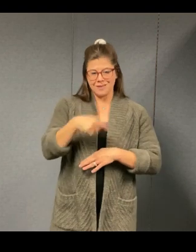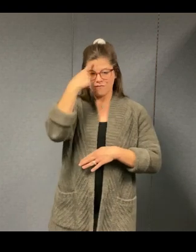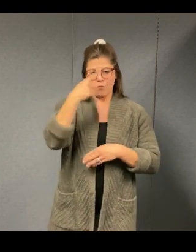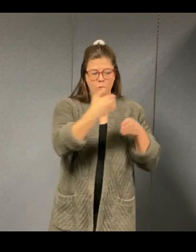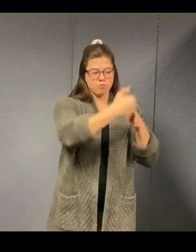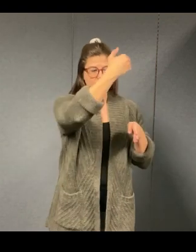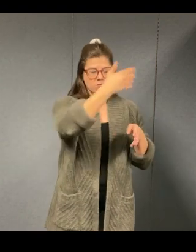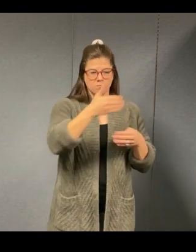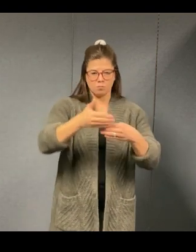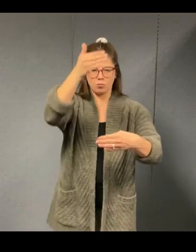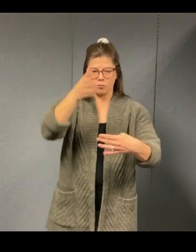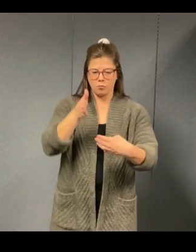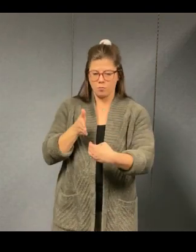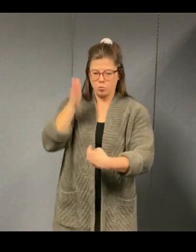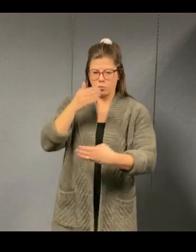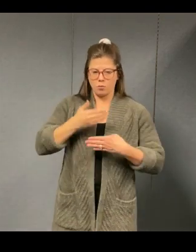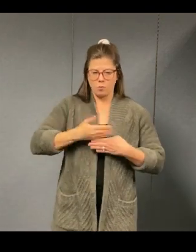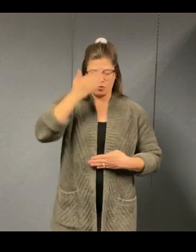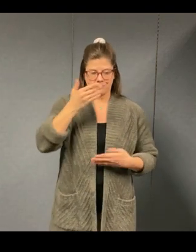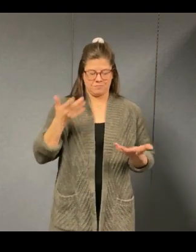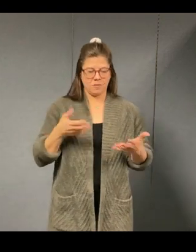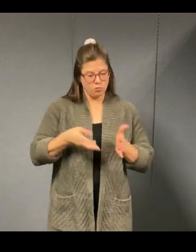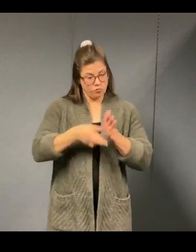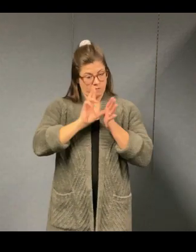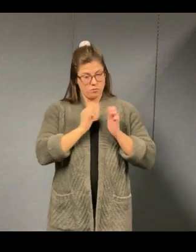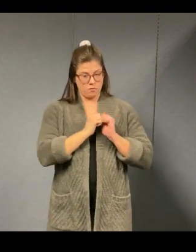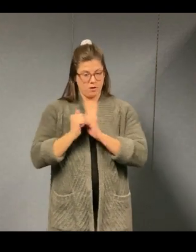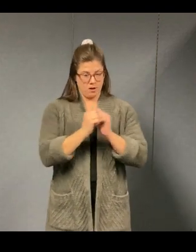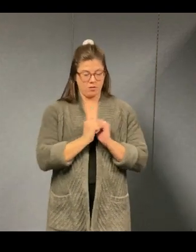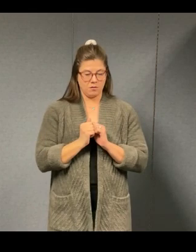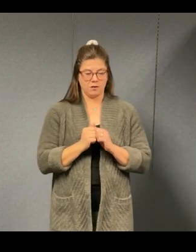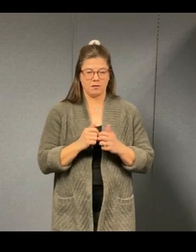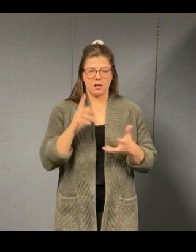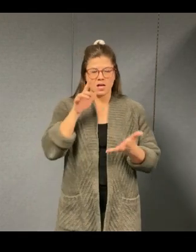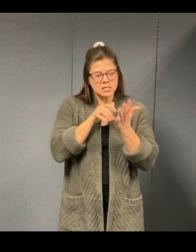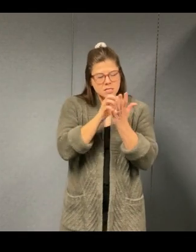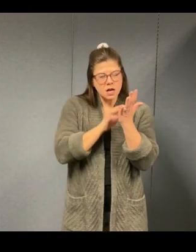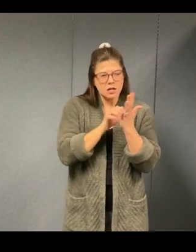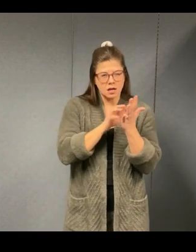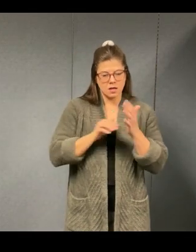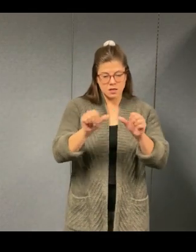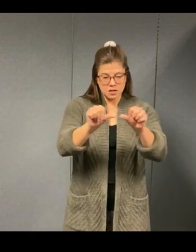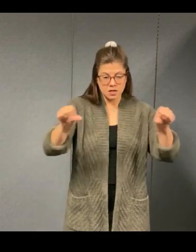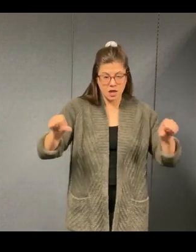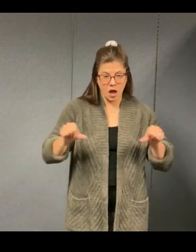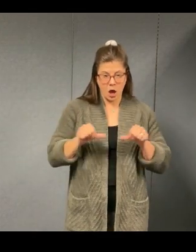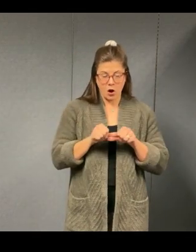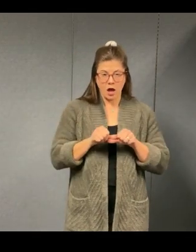All right, let's review together. To calculate the area of one side,